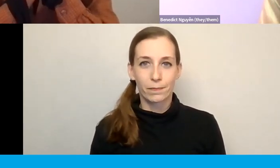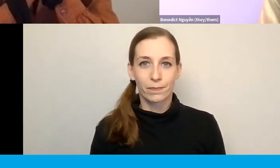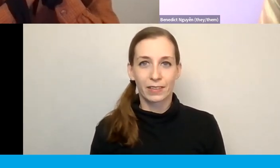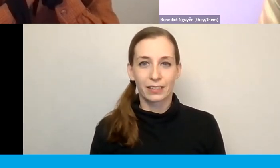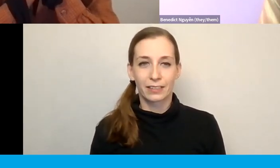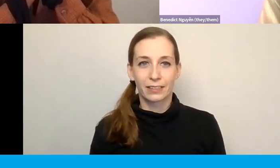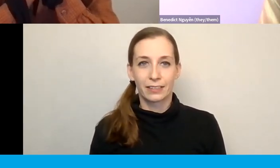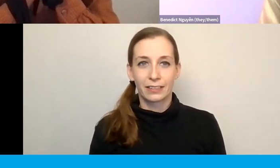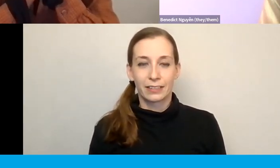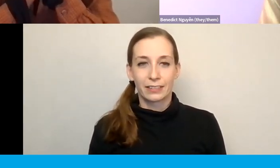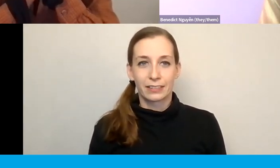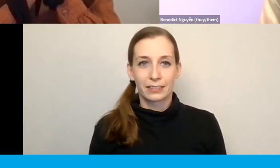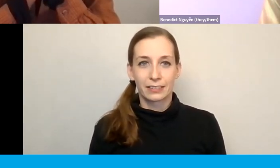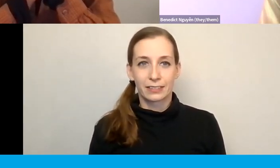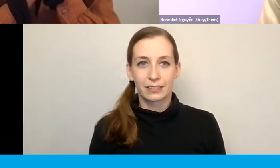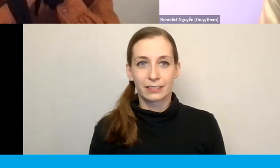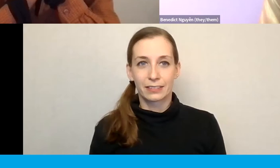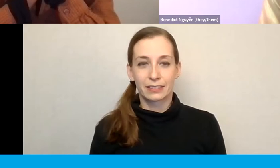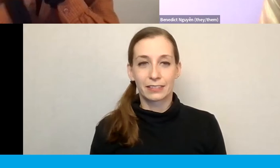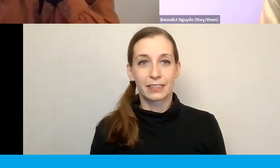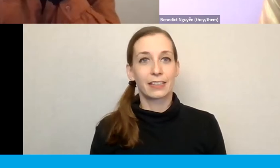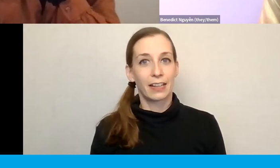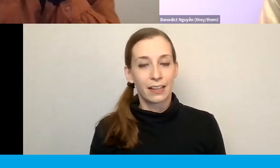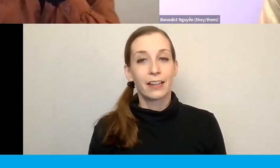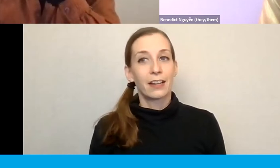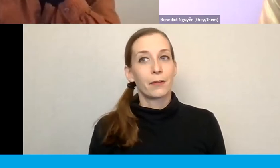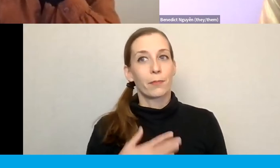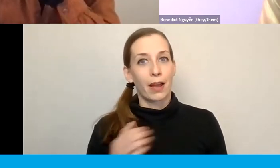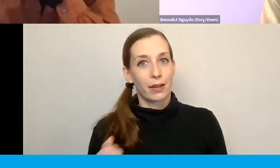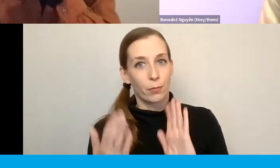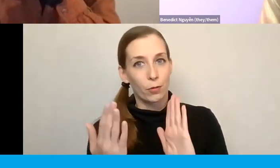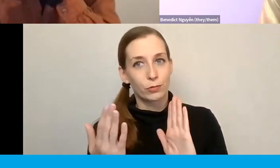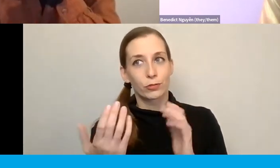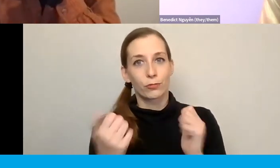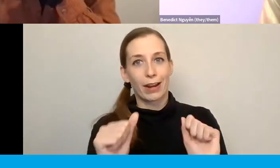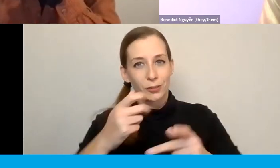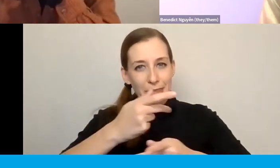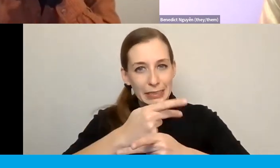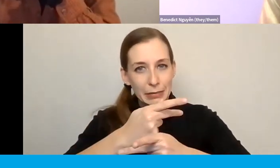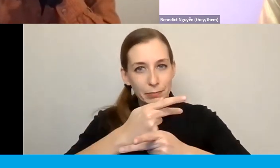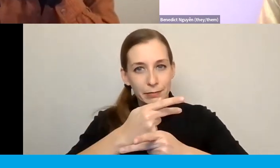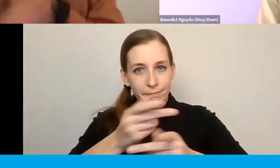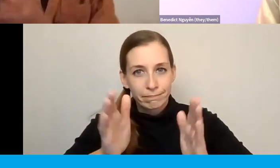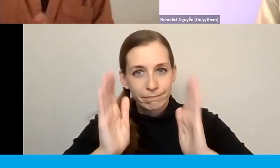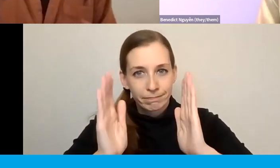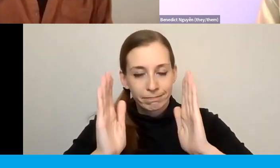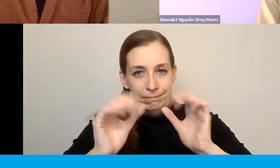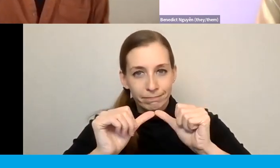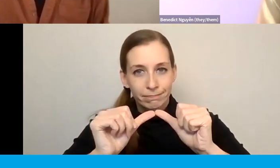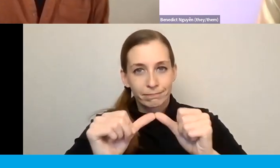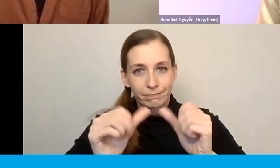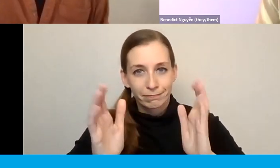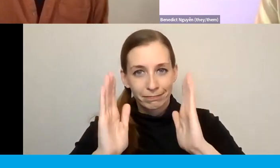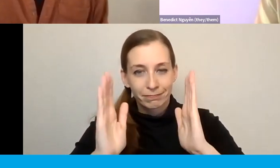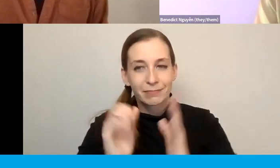I felt like a way to sustain attention was to keep toying with what people were seeing. And like I said, I had laid out